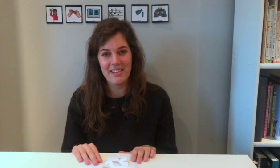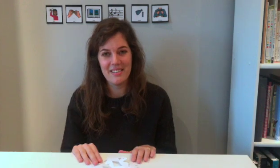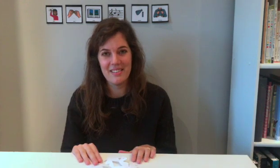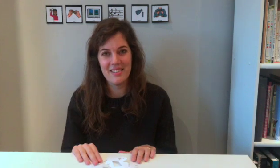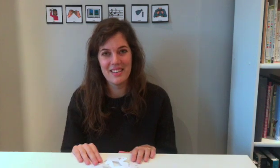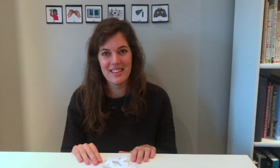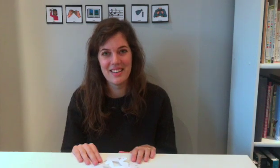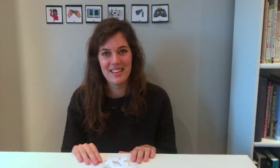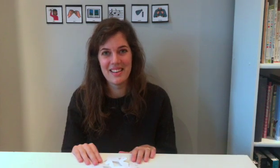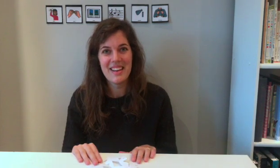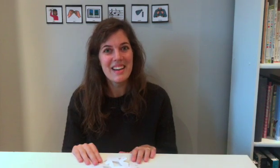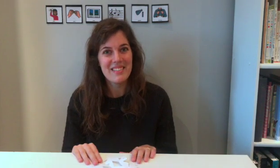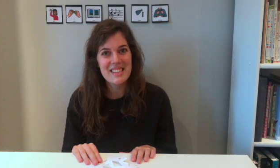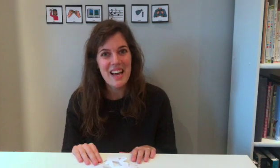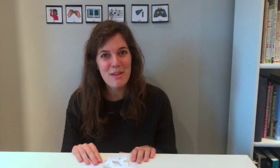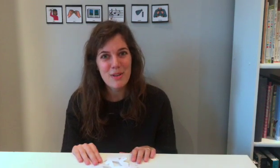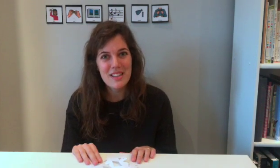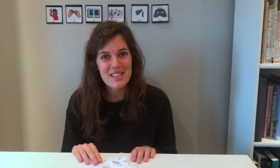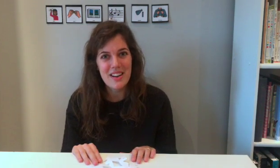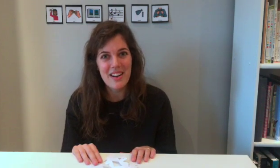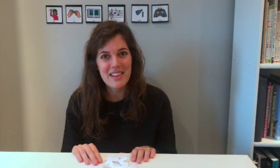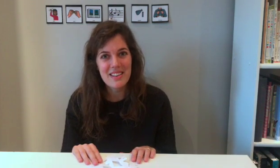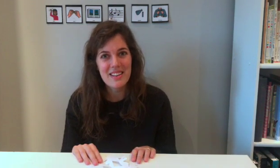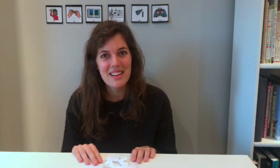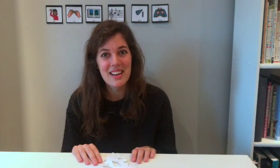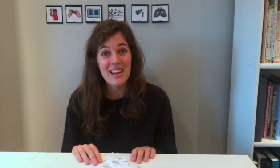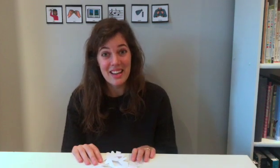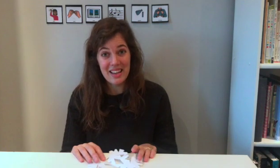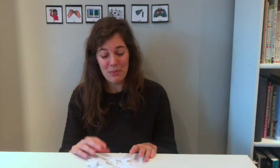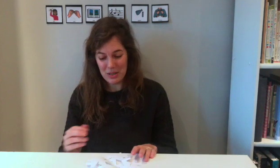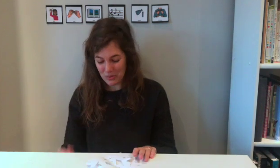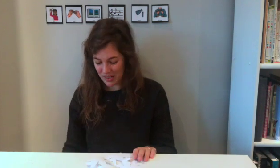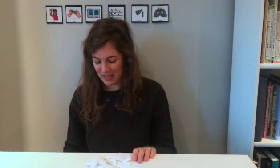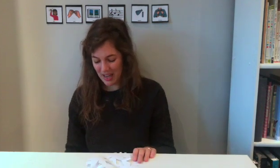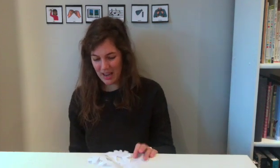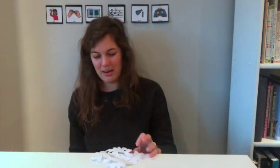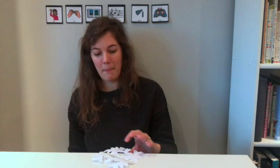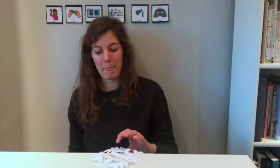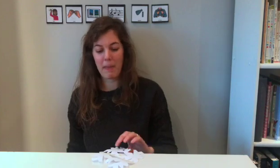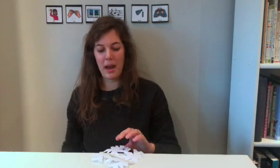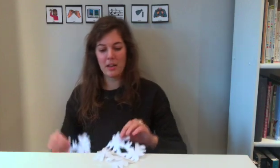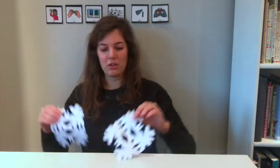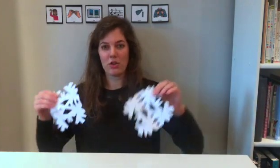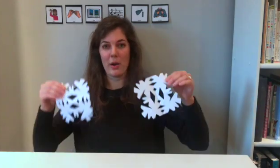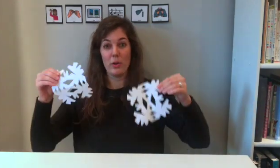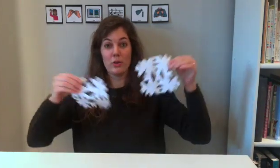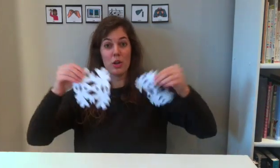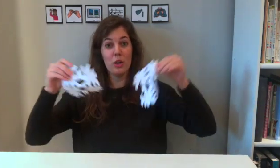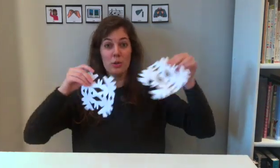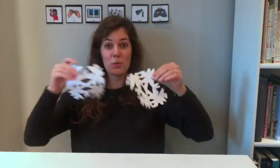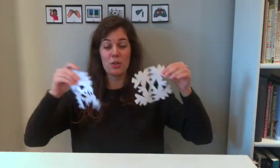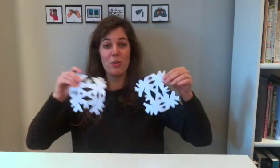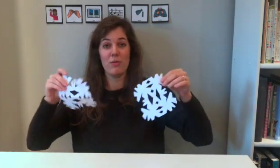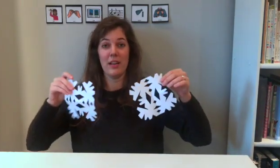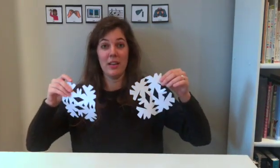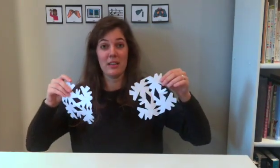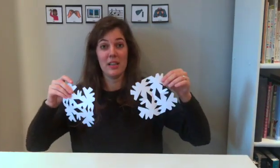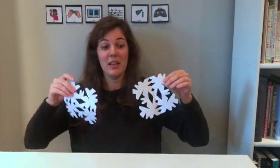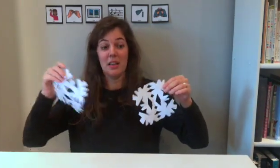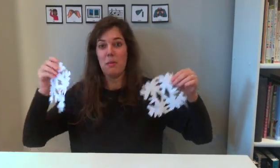ground. Was that a fun song? Can we do it again? I'm gonna try with two snowflakes. Maybe